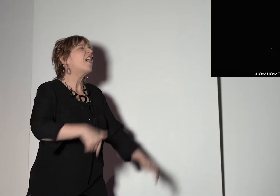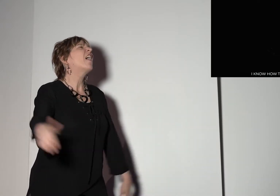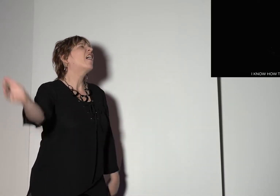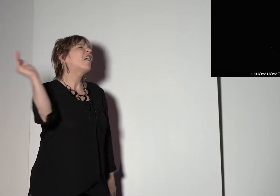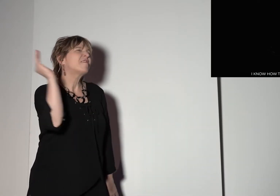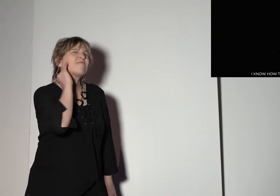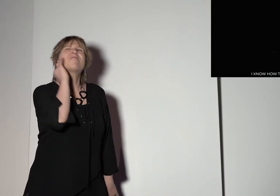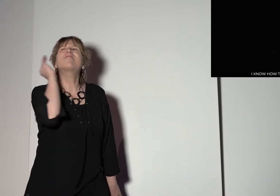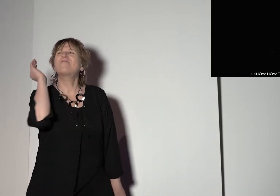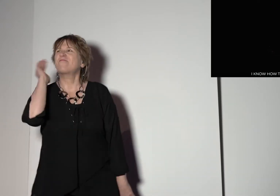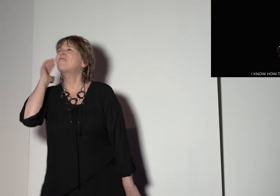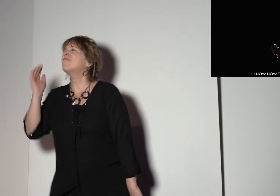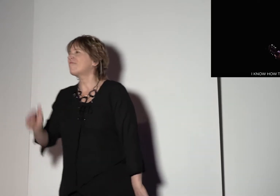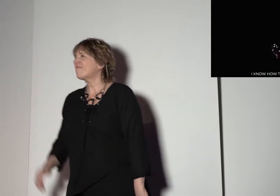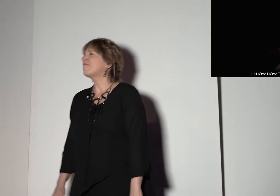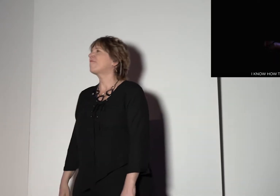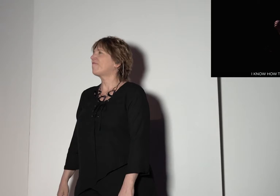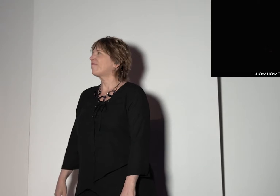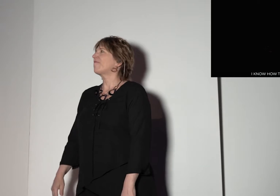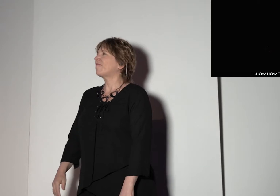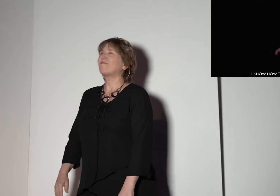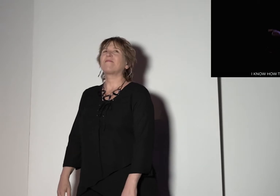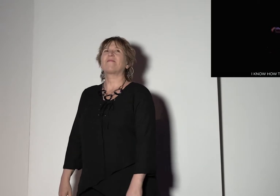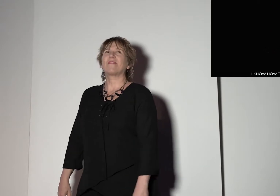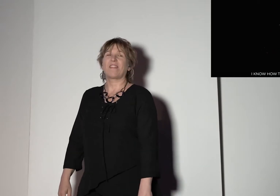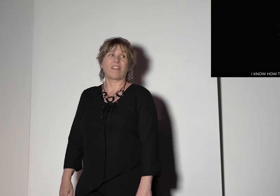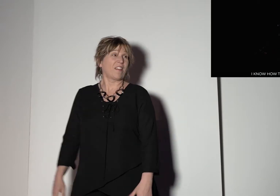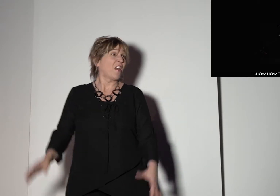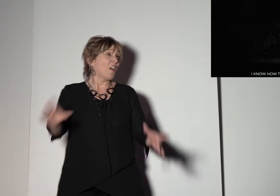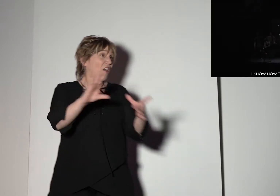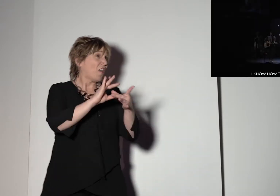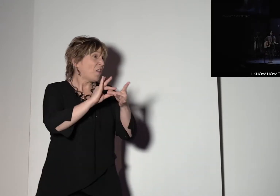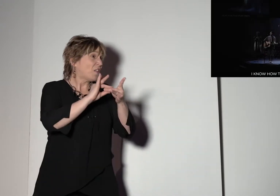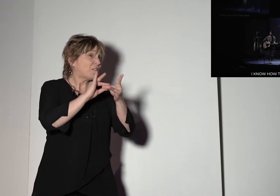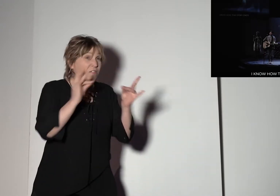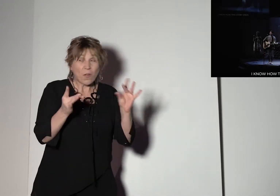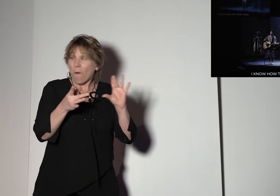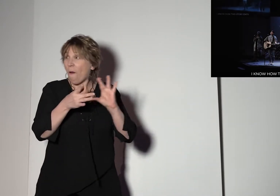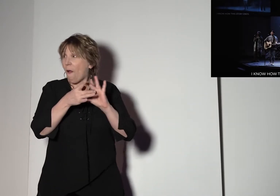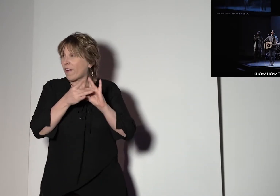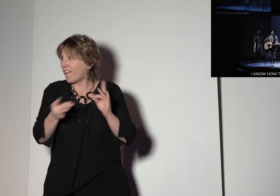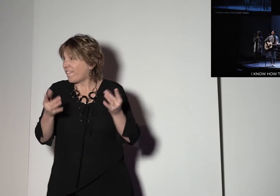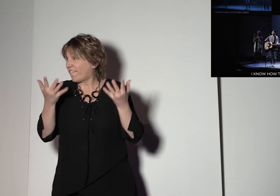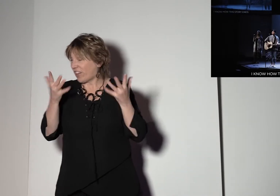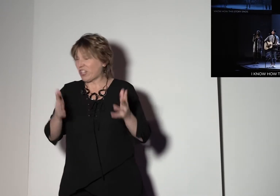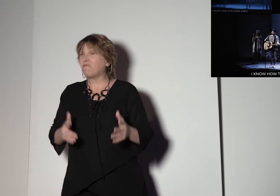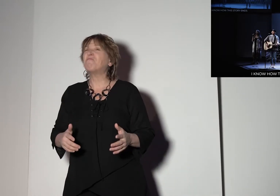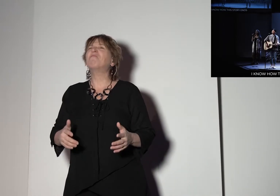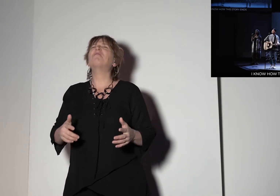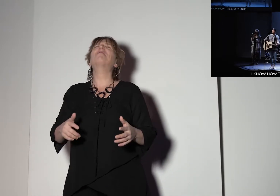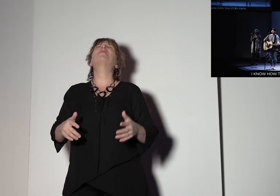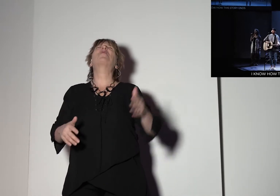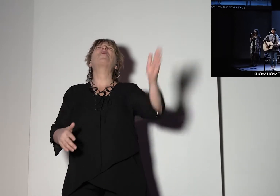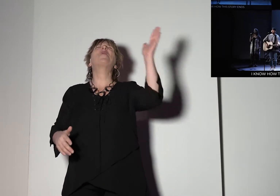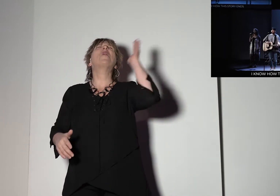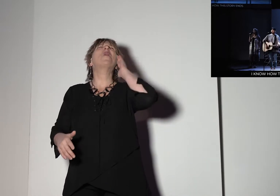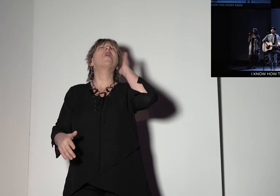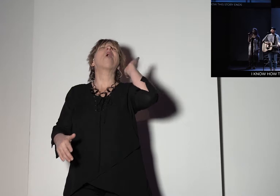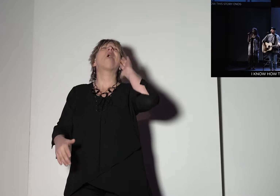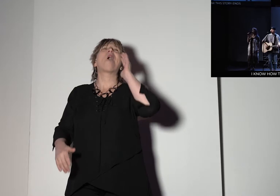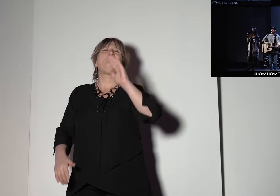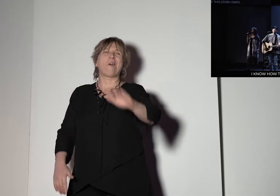this story ends. Come on, we declare it. I know. Yes, I know how this